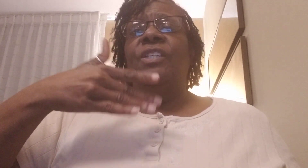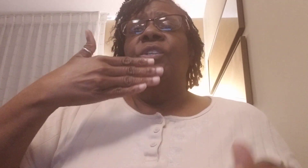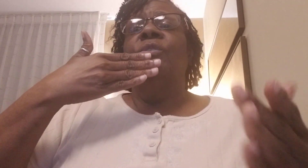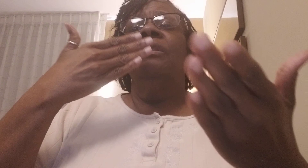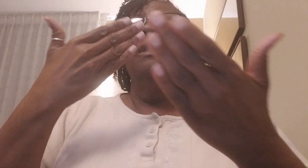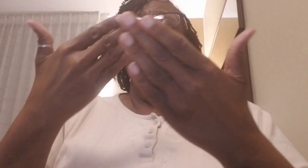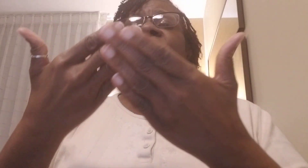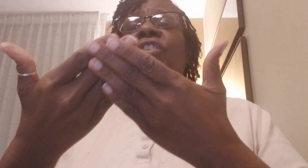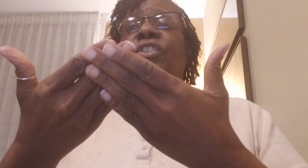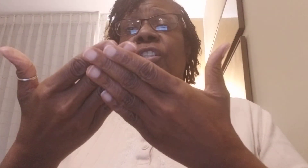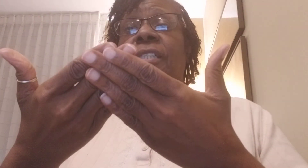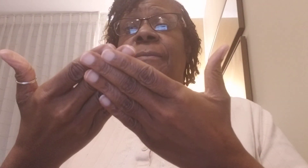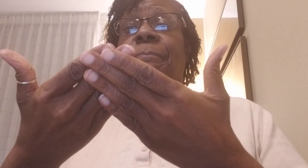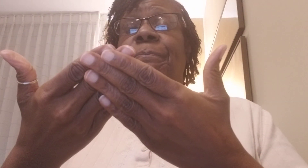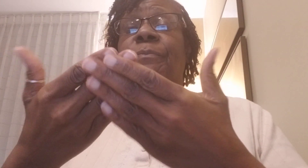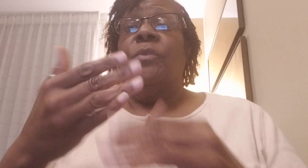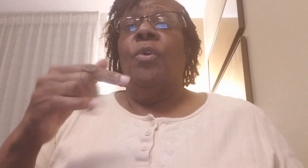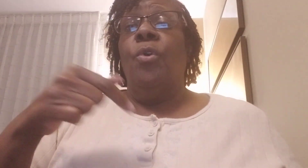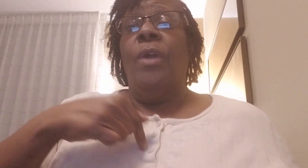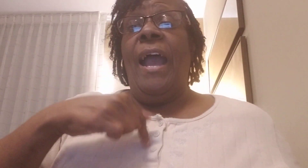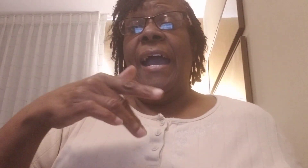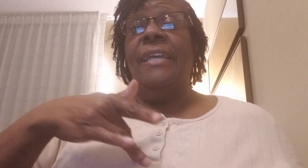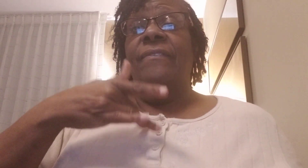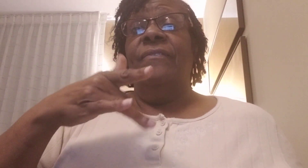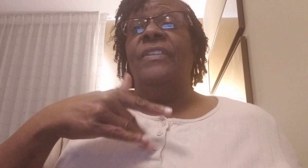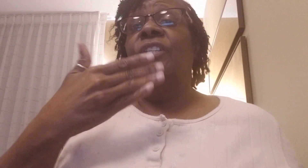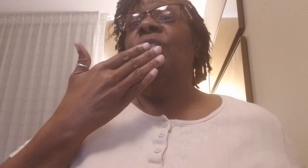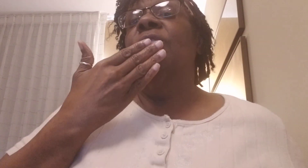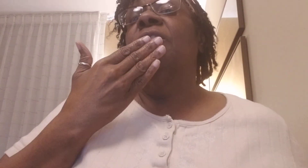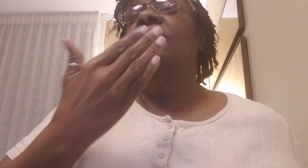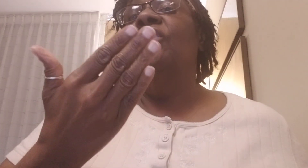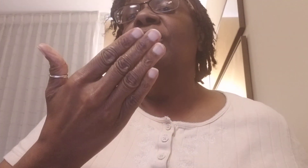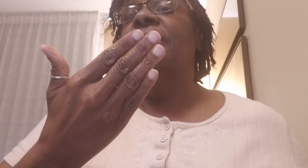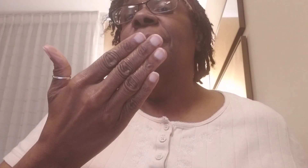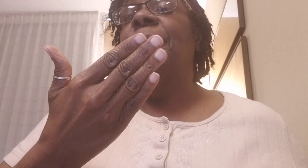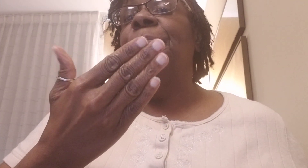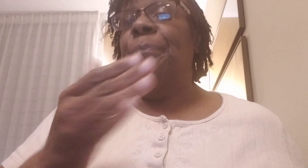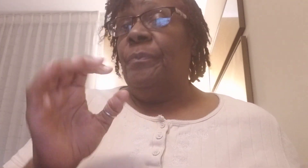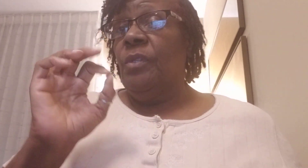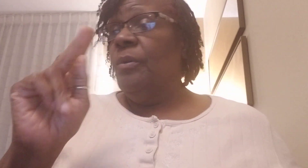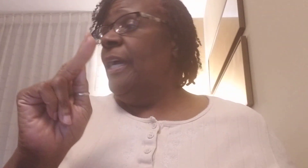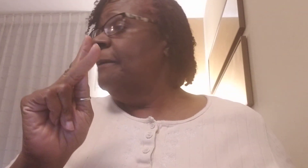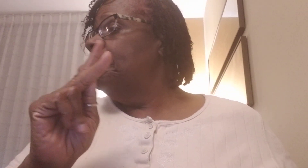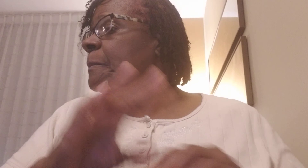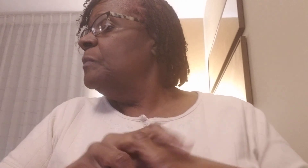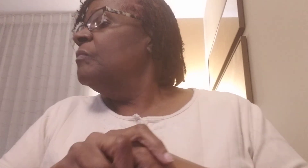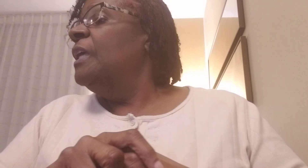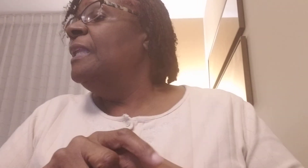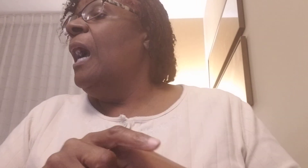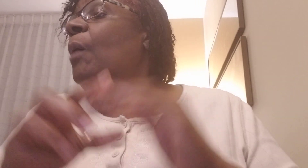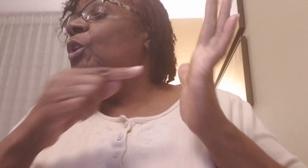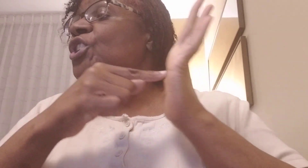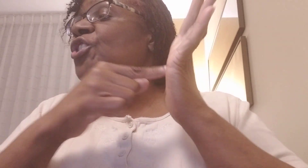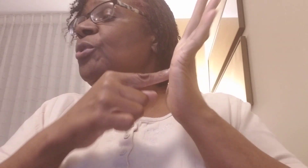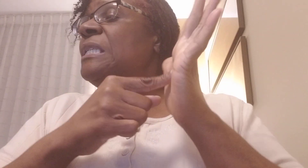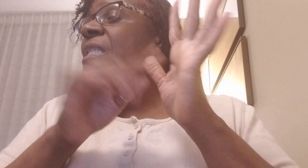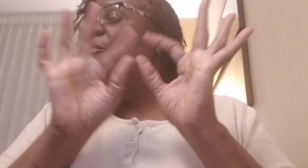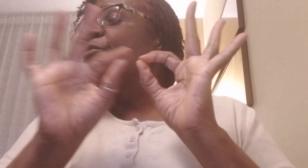feel good. Or I feel good. Okay? Now, I want to show you some